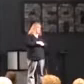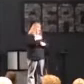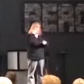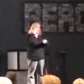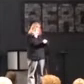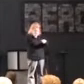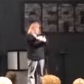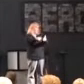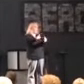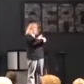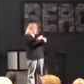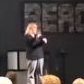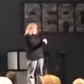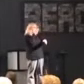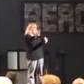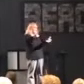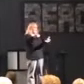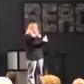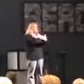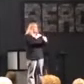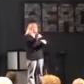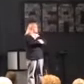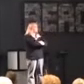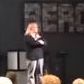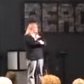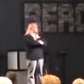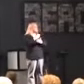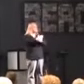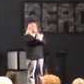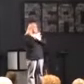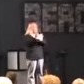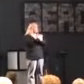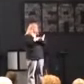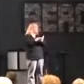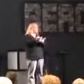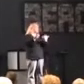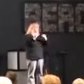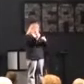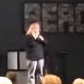know what he was going to talk about, but so we share the same truth.